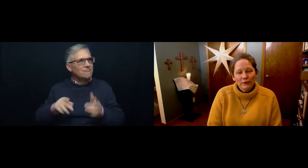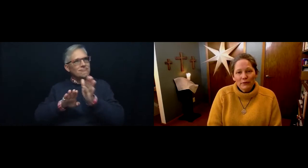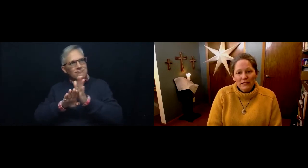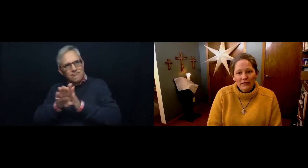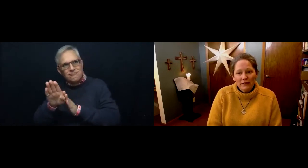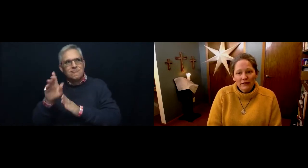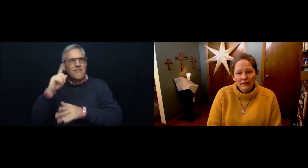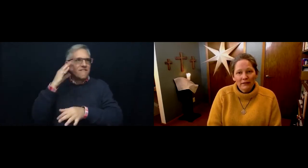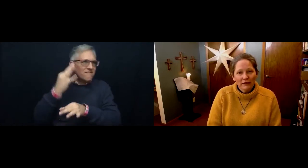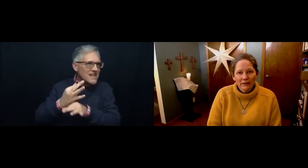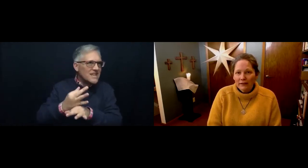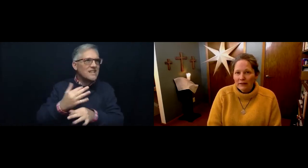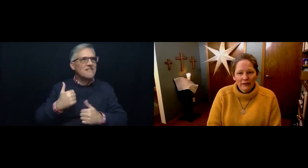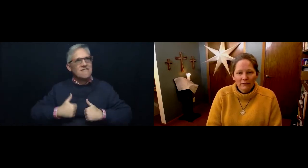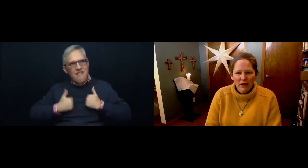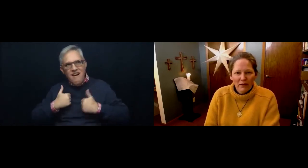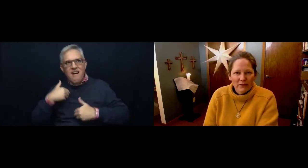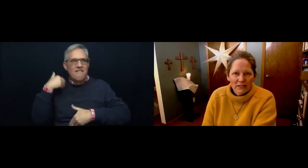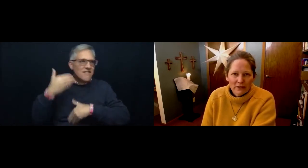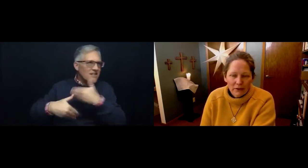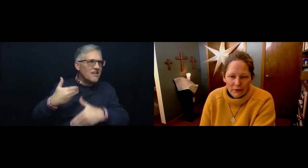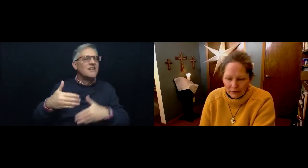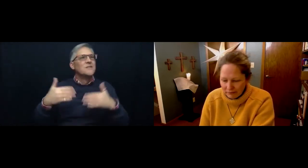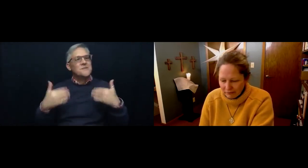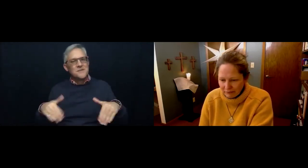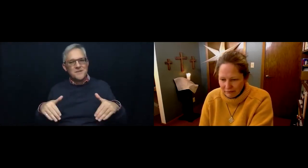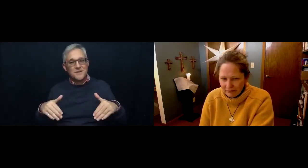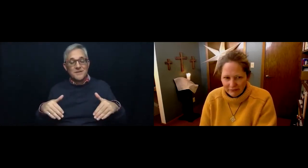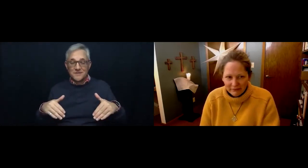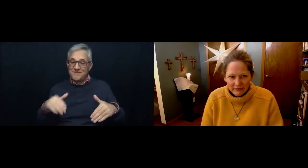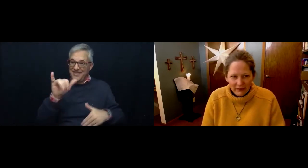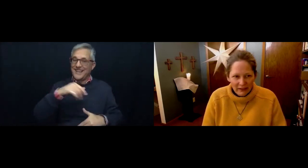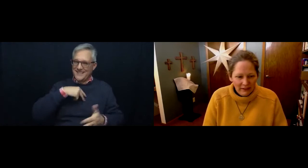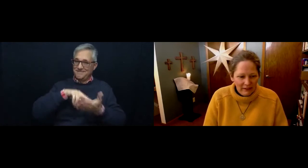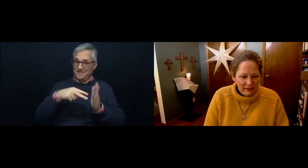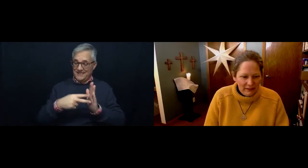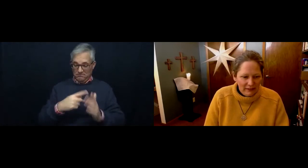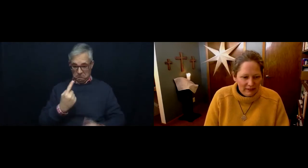And so you see, I wasn't alone.